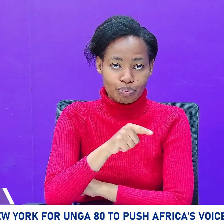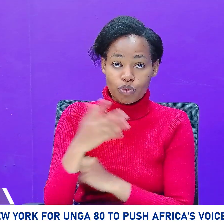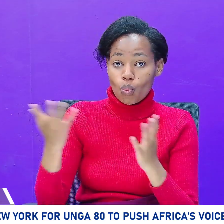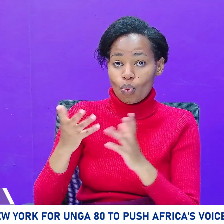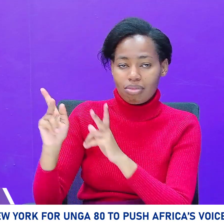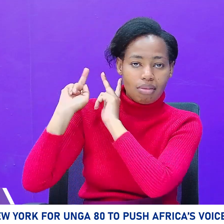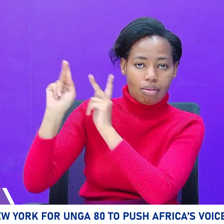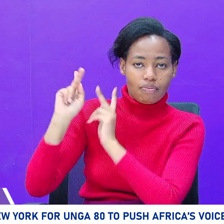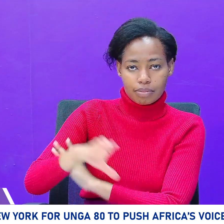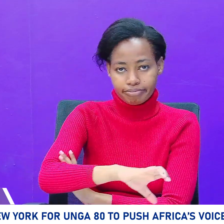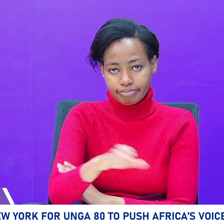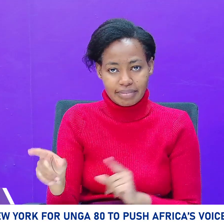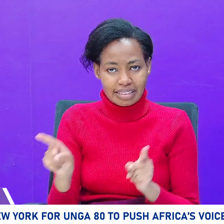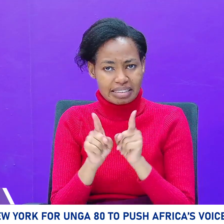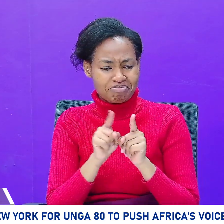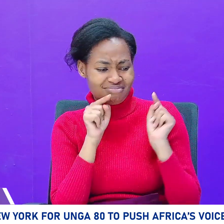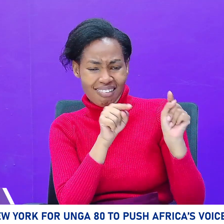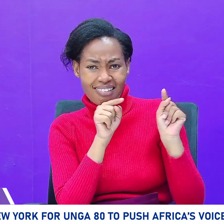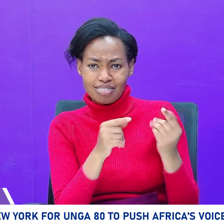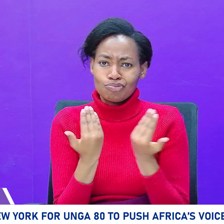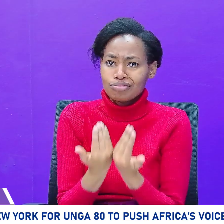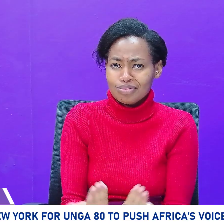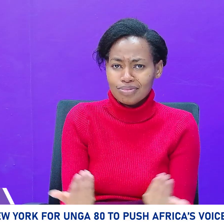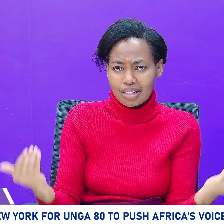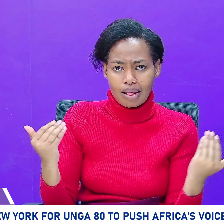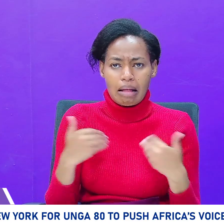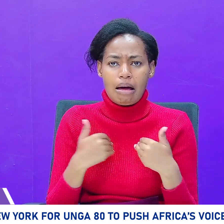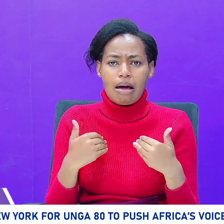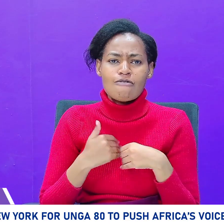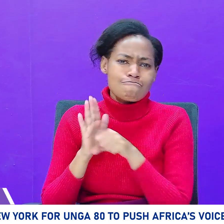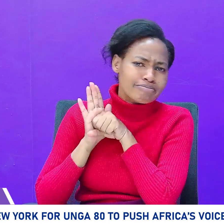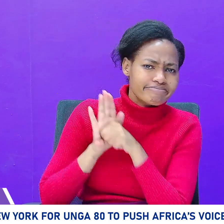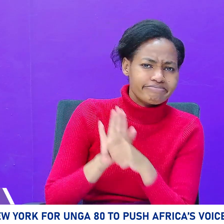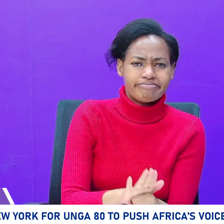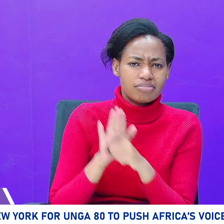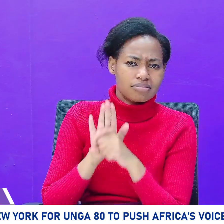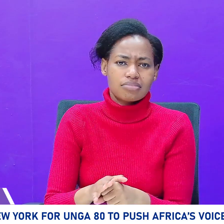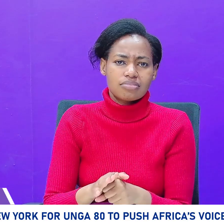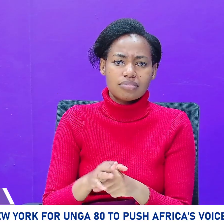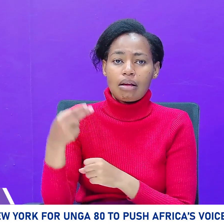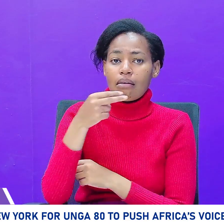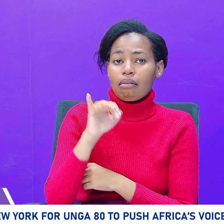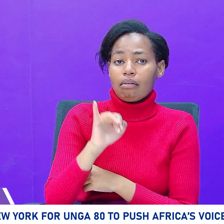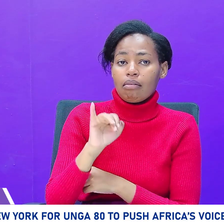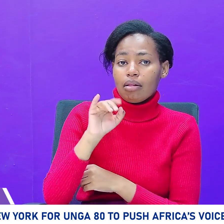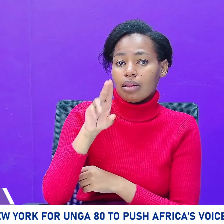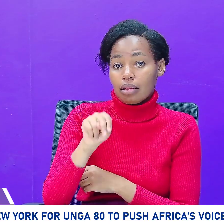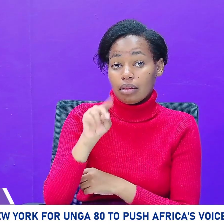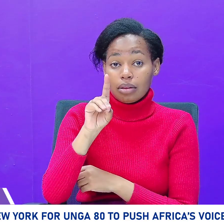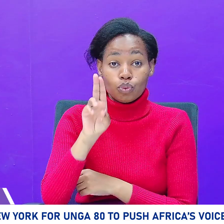the government has suspended a relief food program in 17 schools in Ganze, that's Kilifi County,